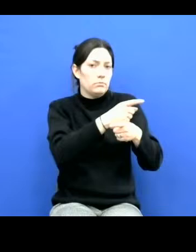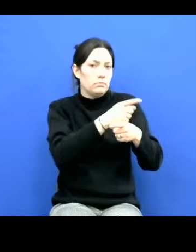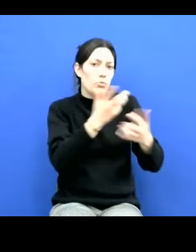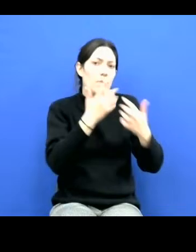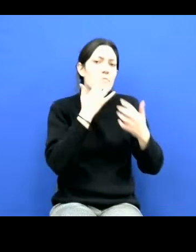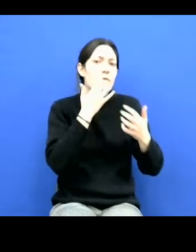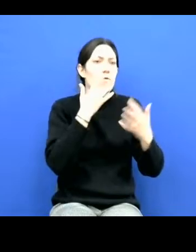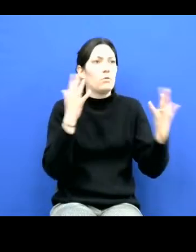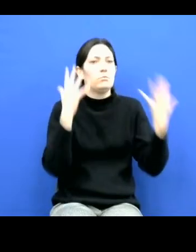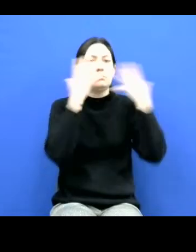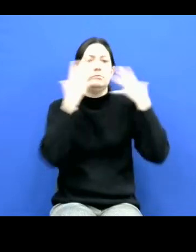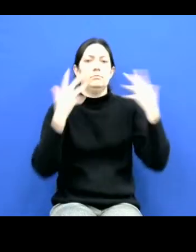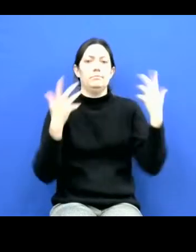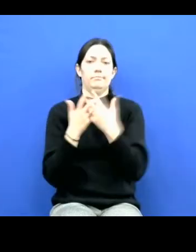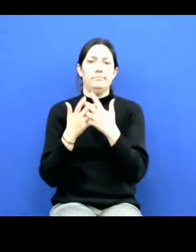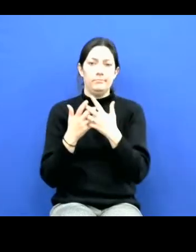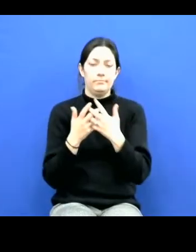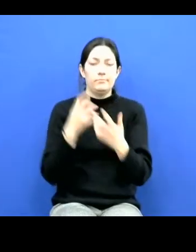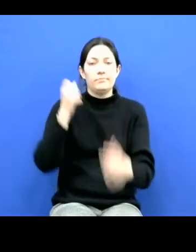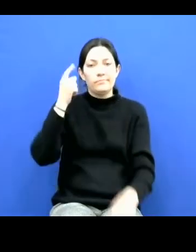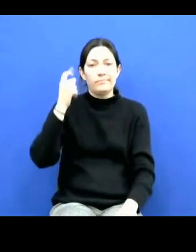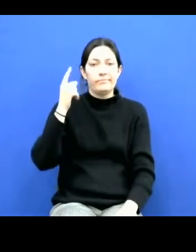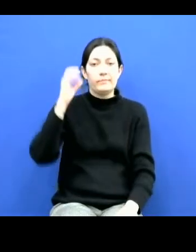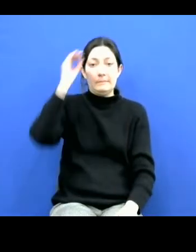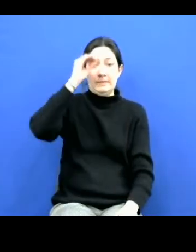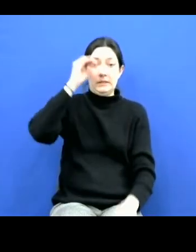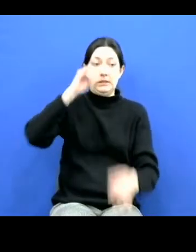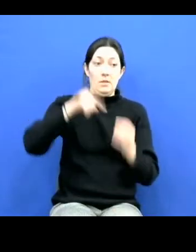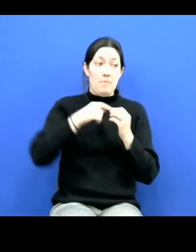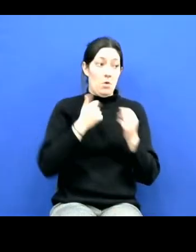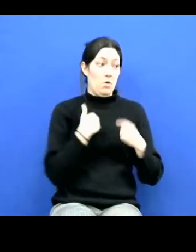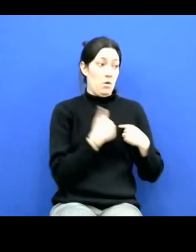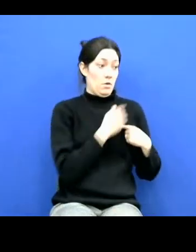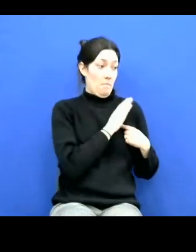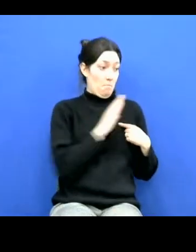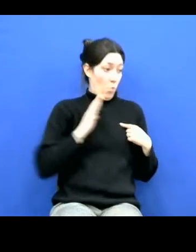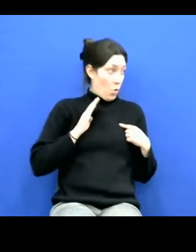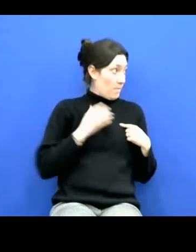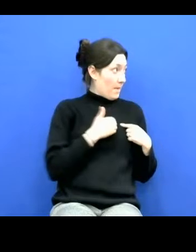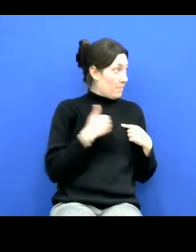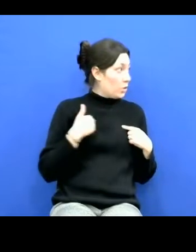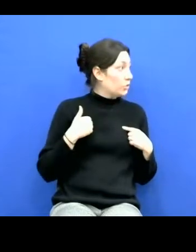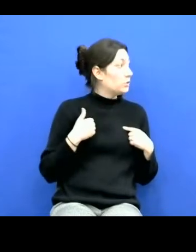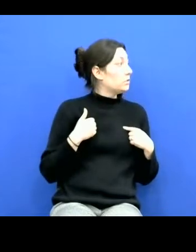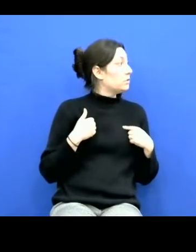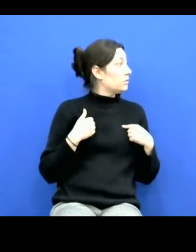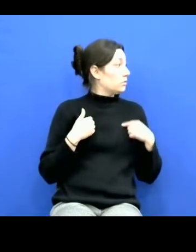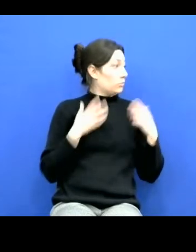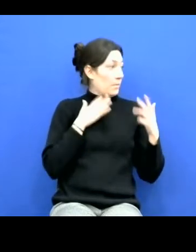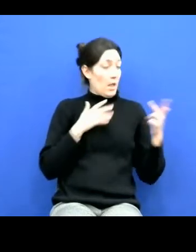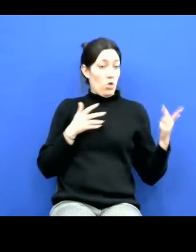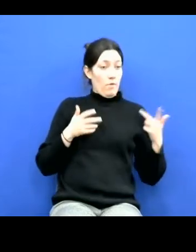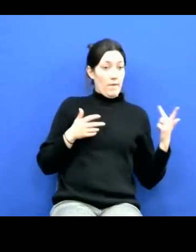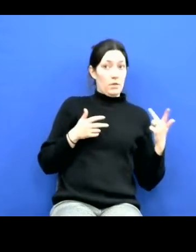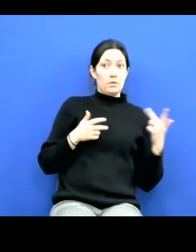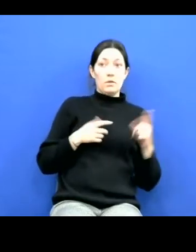It'll be a matter of opinion as to the board members, and it'll be the three of us plus the two board members elect